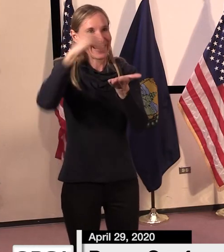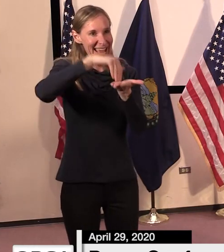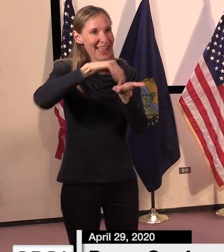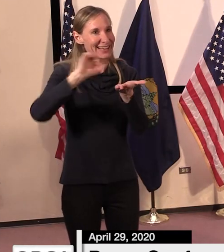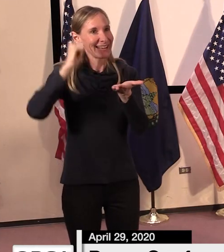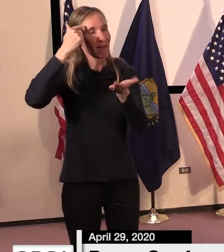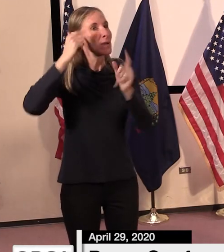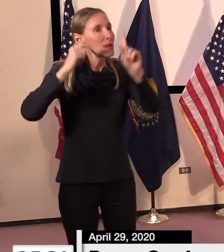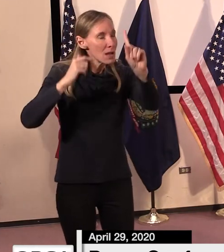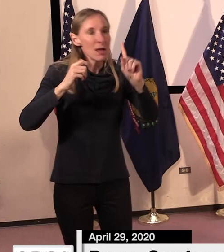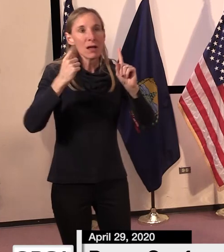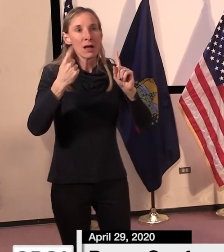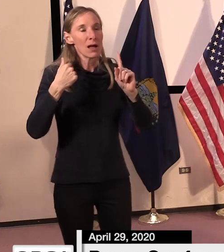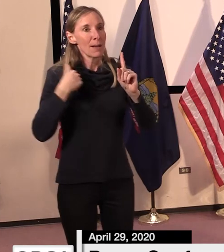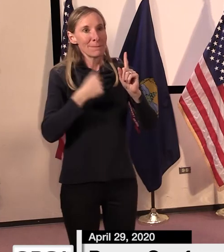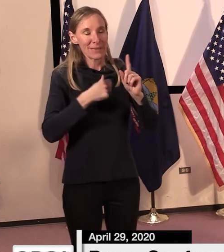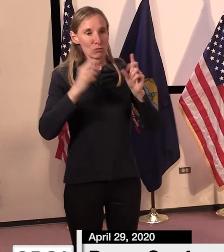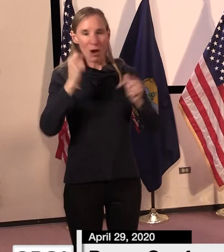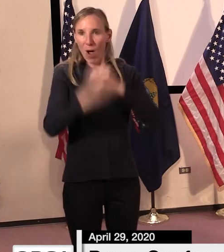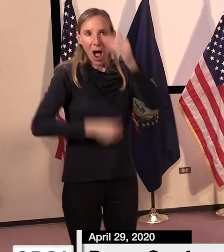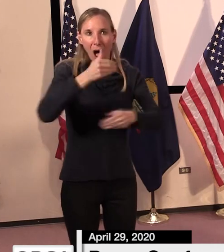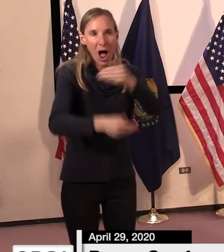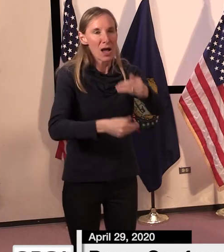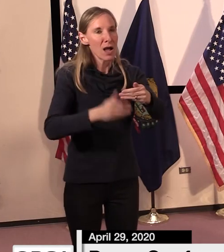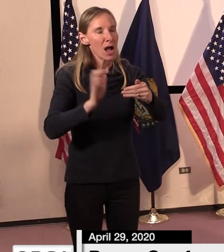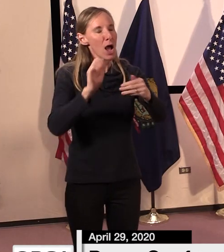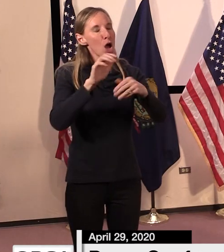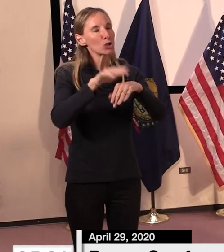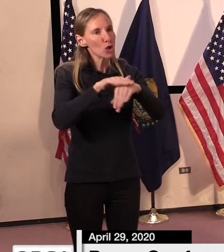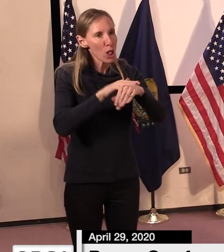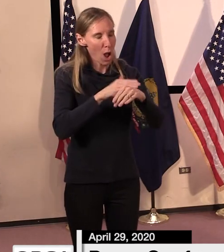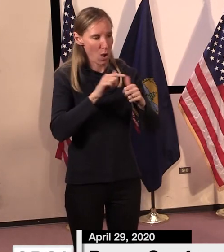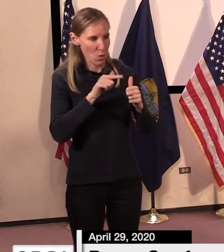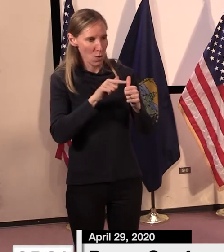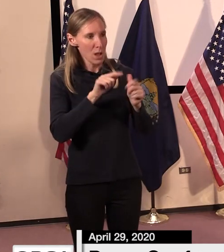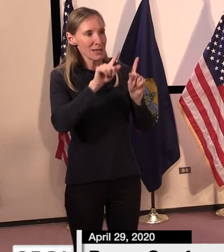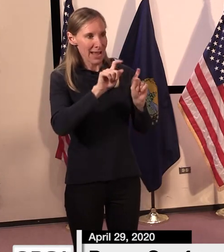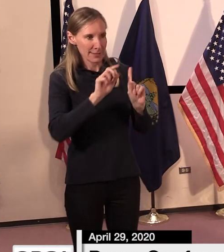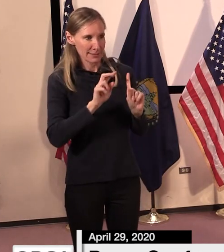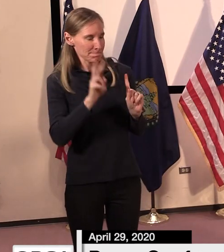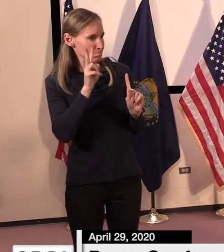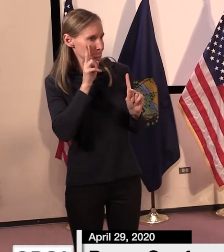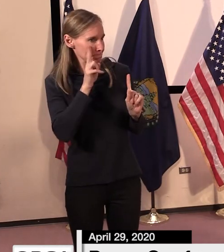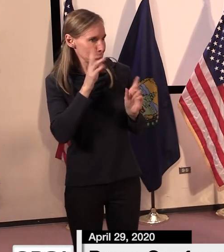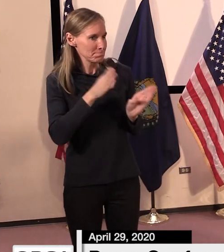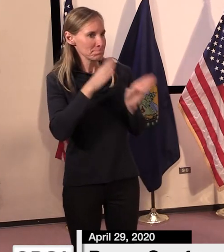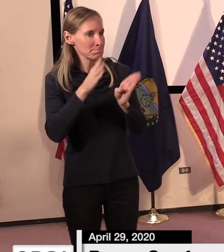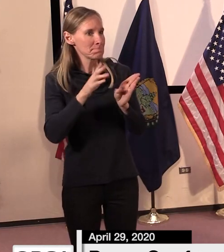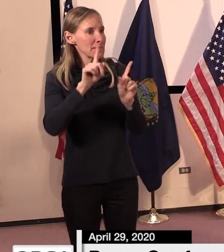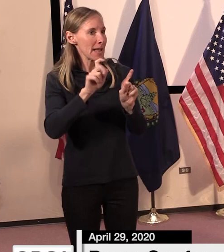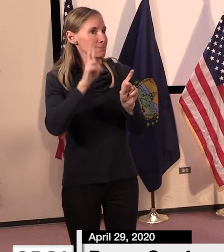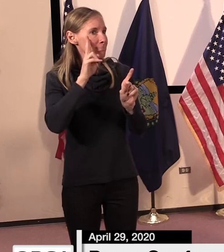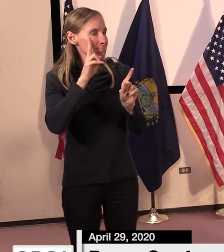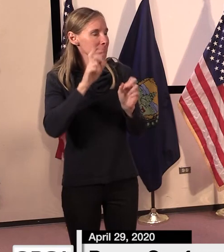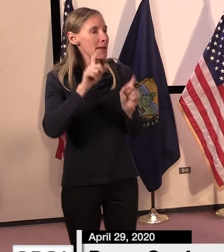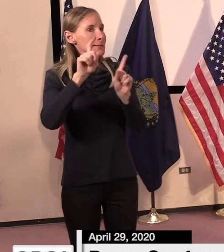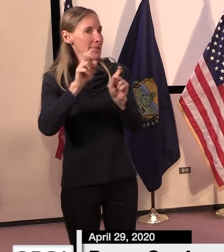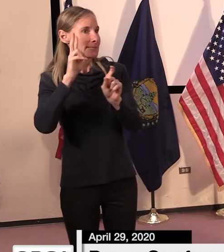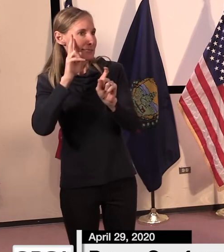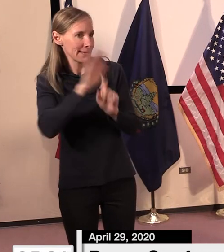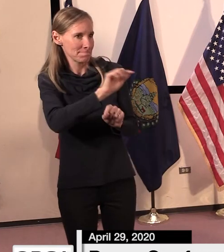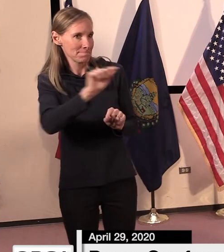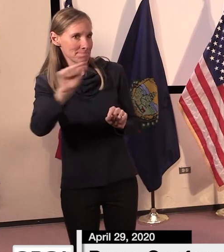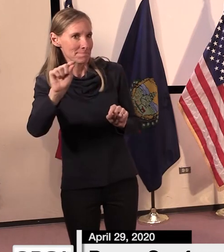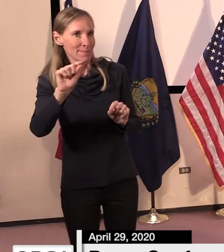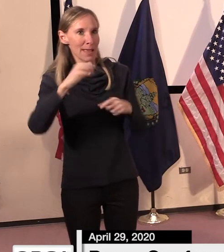switch. My team has developed a phased approach in order to maintain the supply chain we need which is